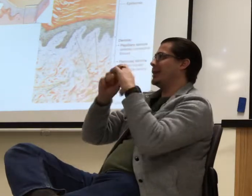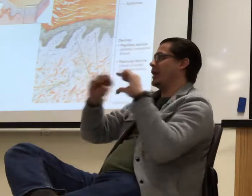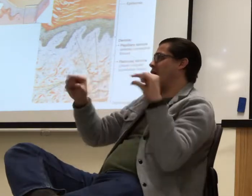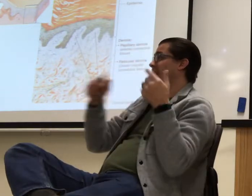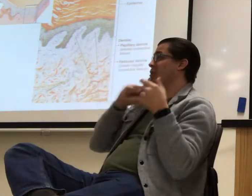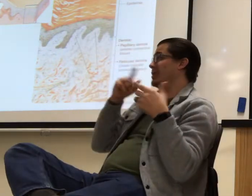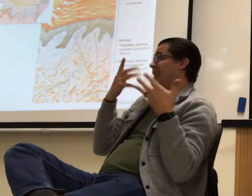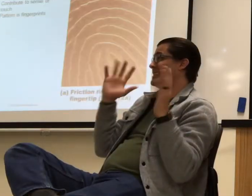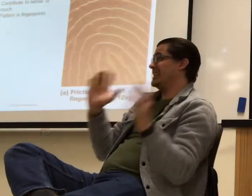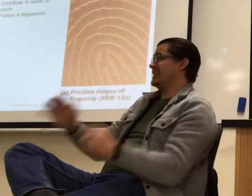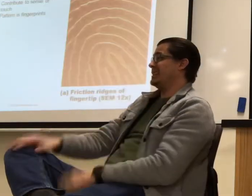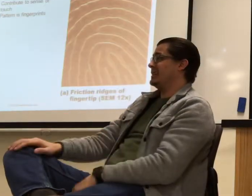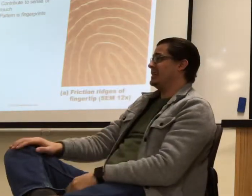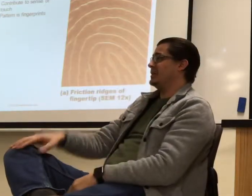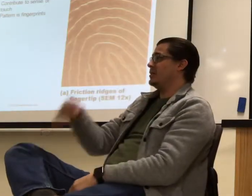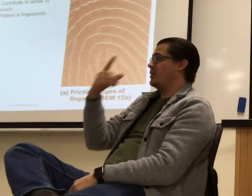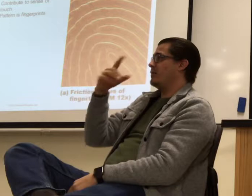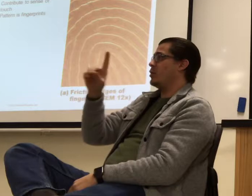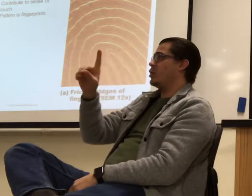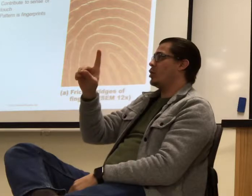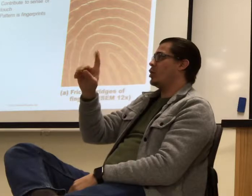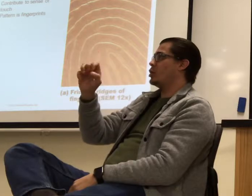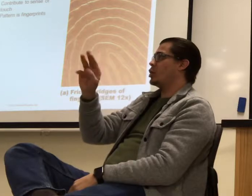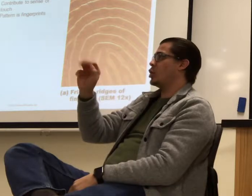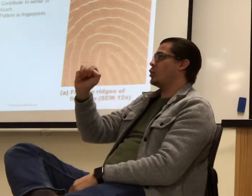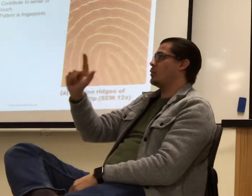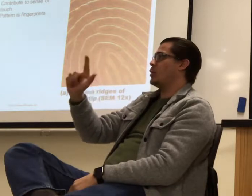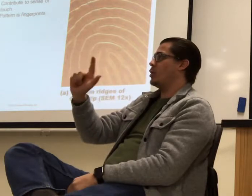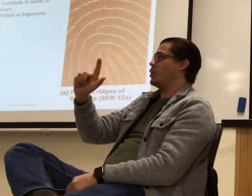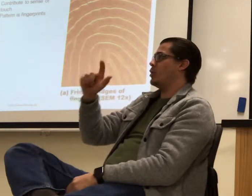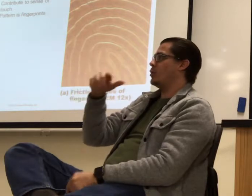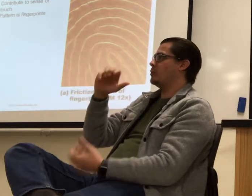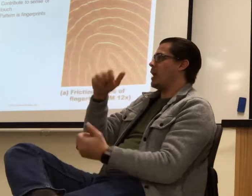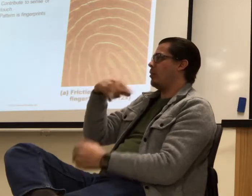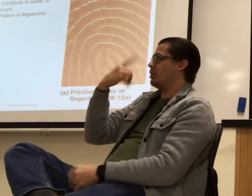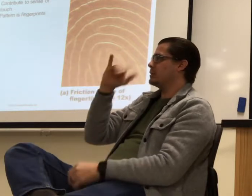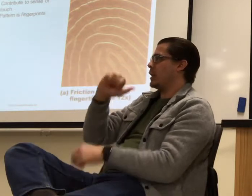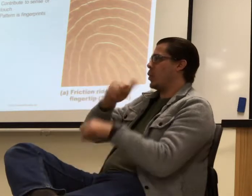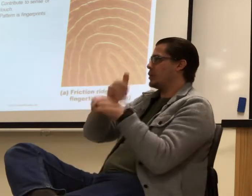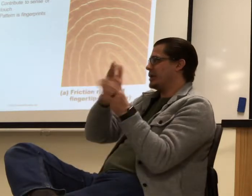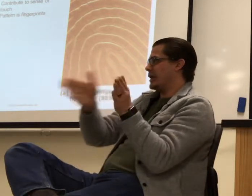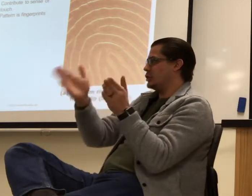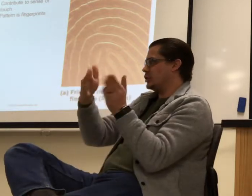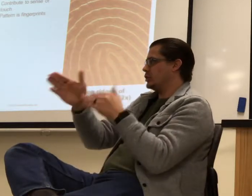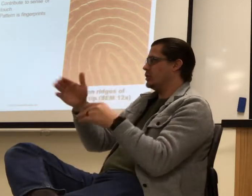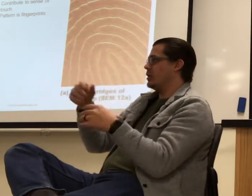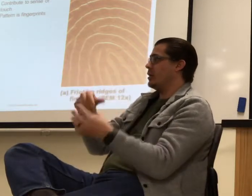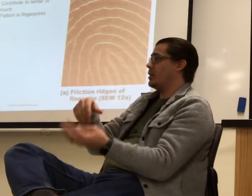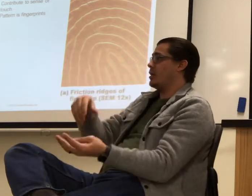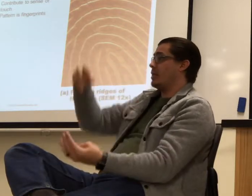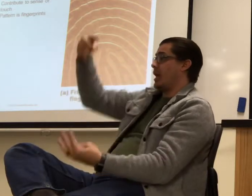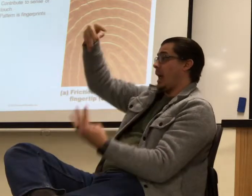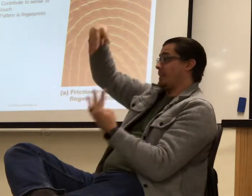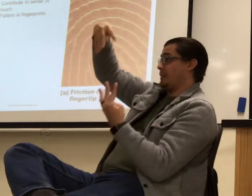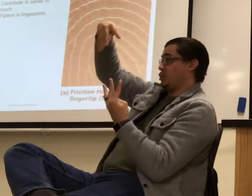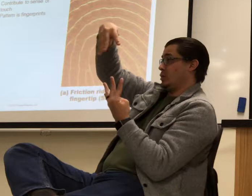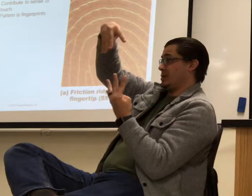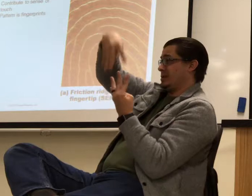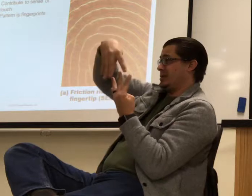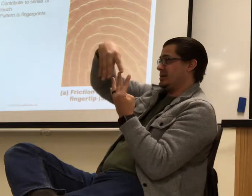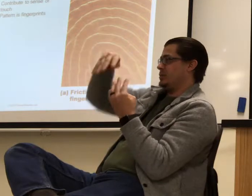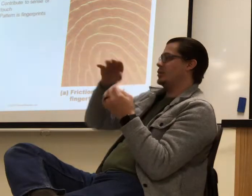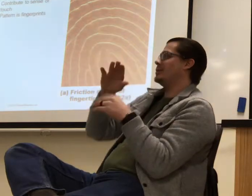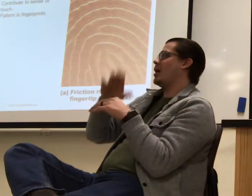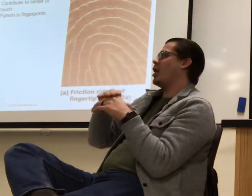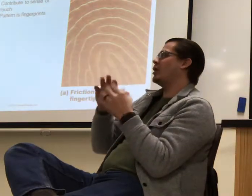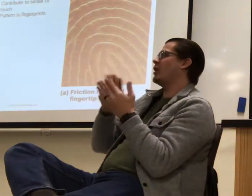it for the dermal organization. The epidermal ridges at least on your